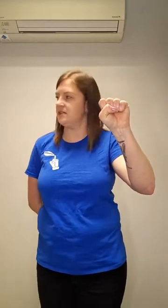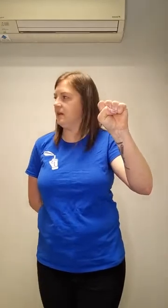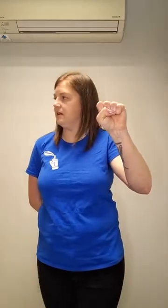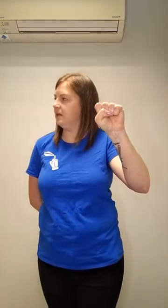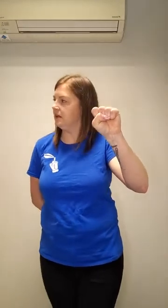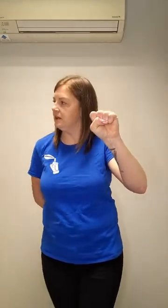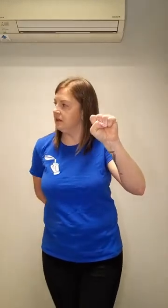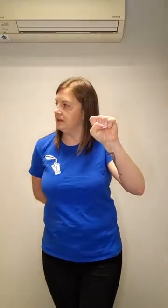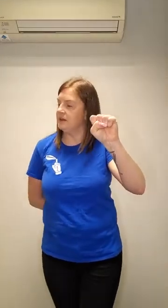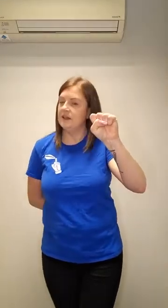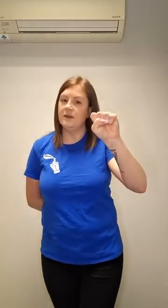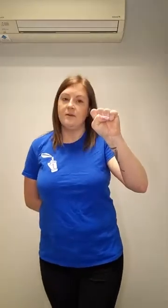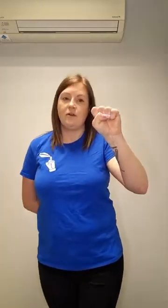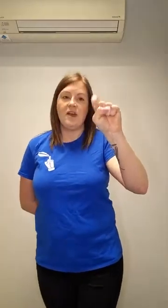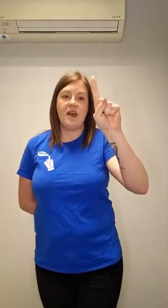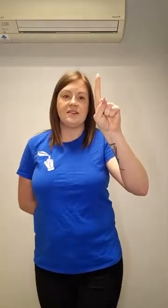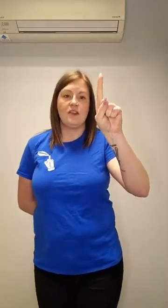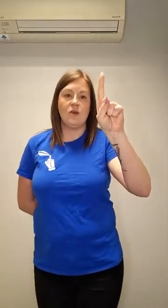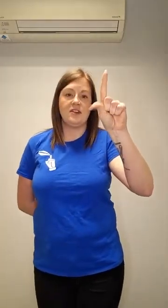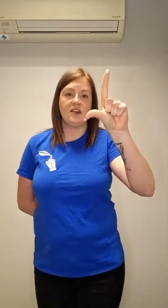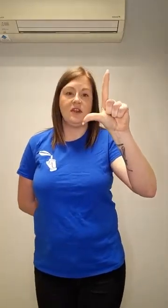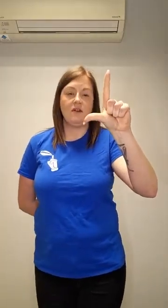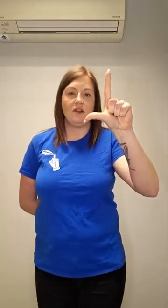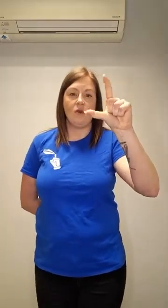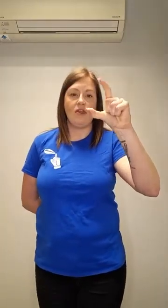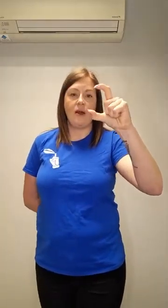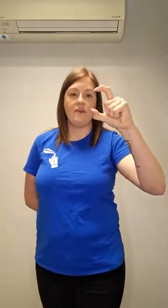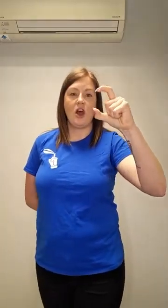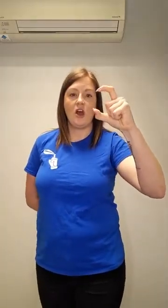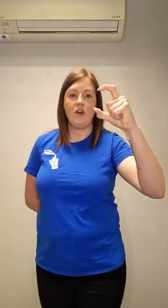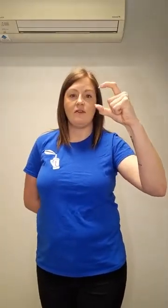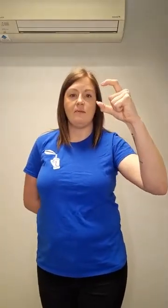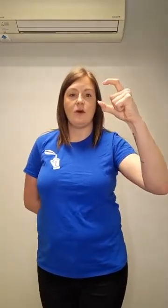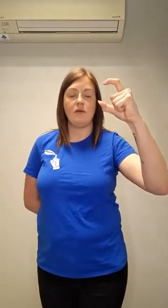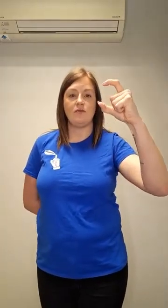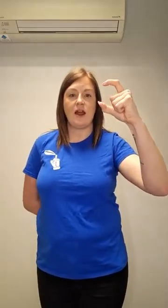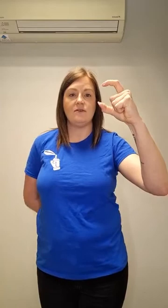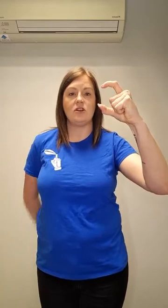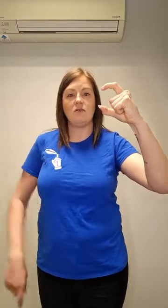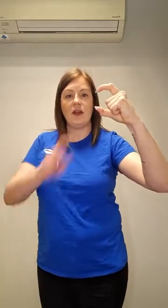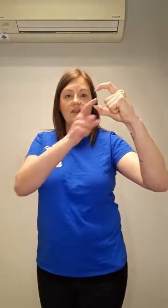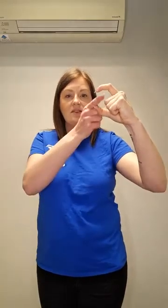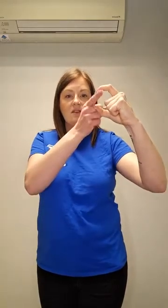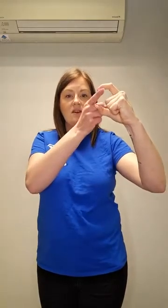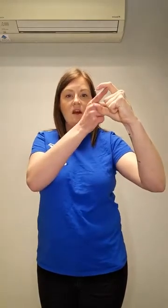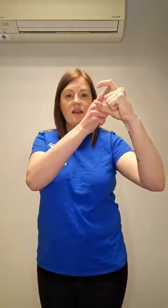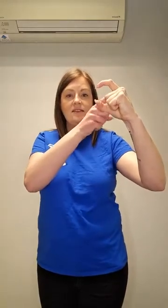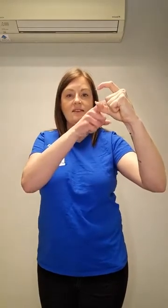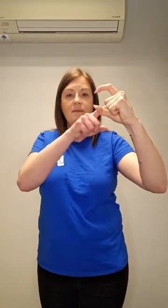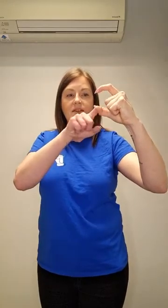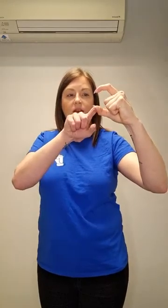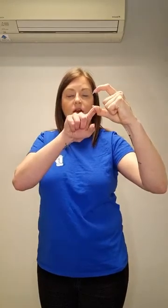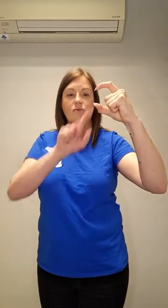say. From there, take your index finger and your thumb, curve them both round to create this nice semicircle